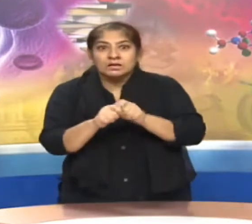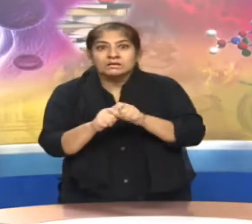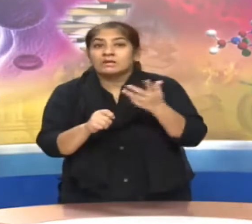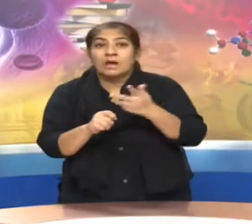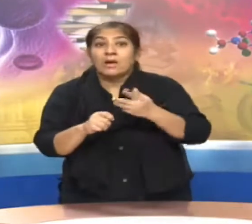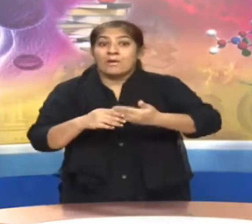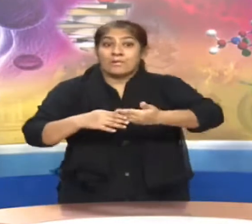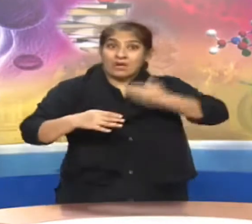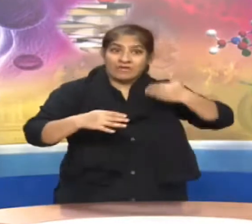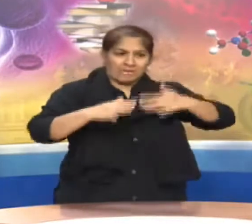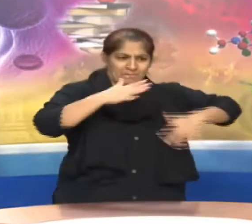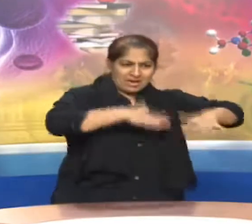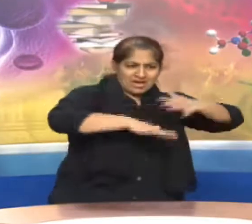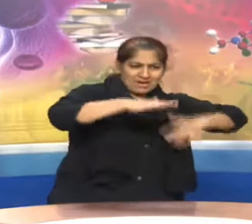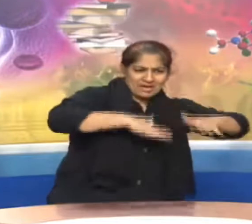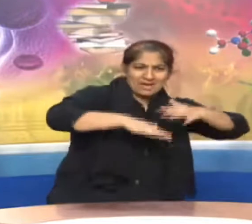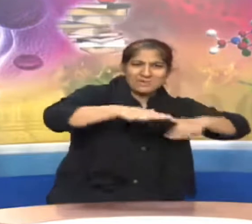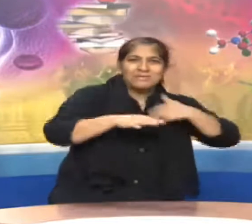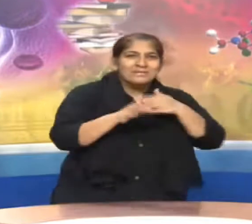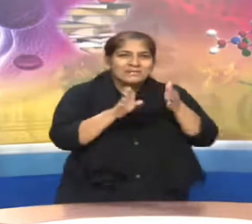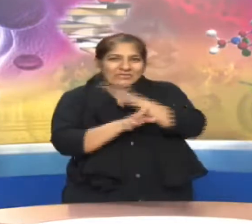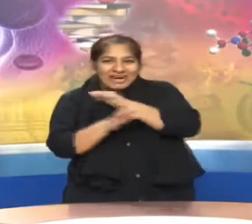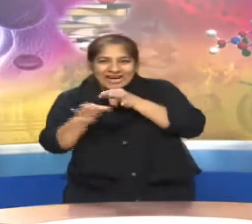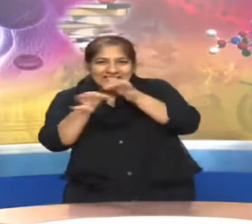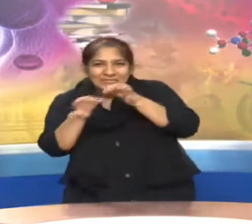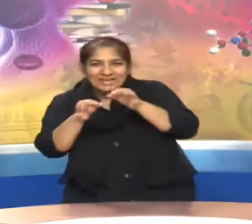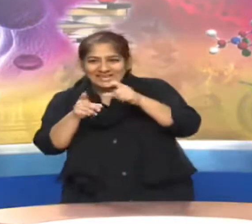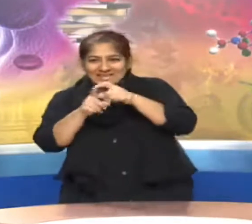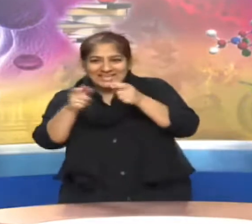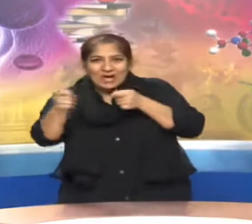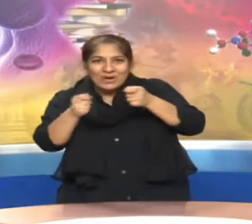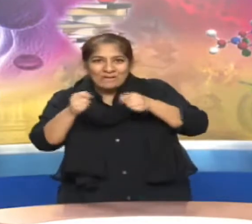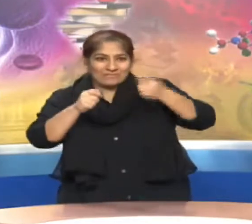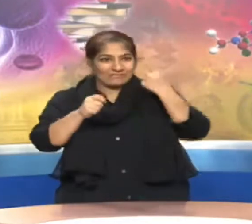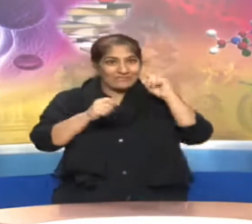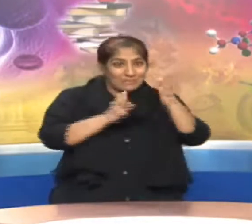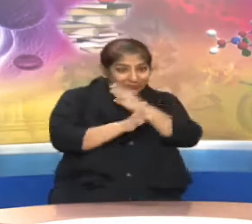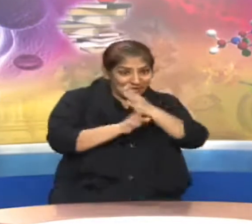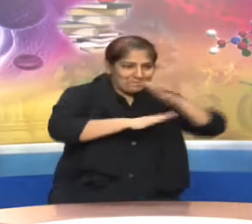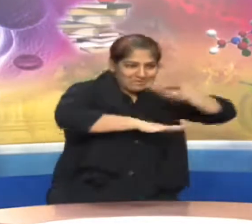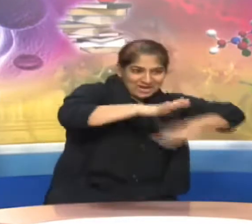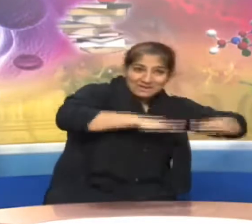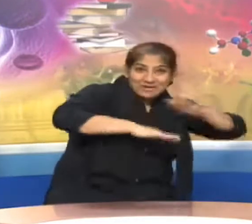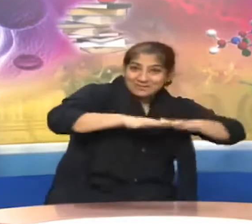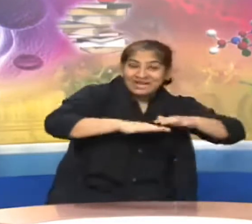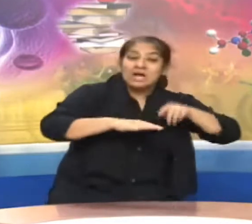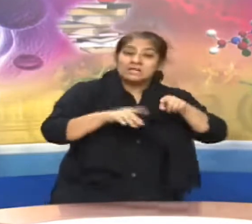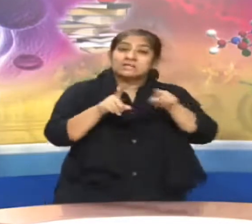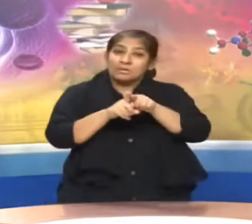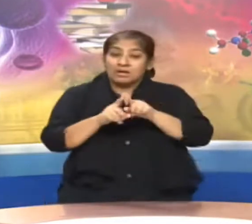First is when we initiate any action, we do some planning